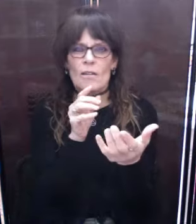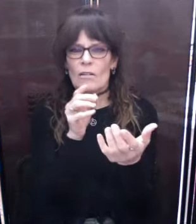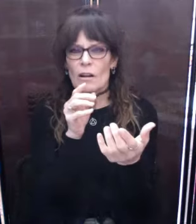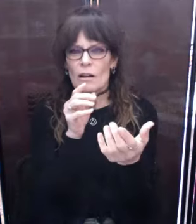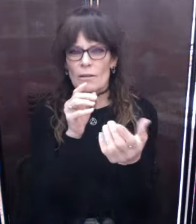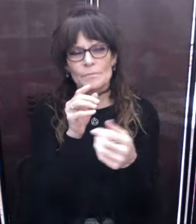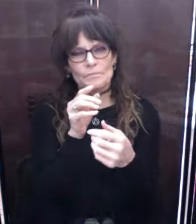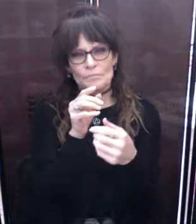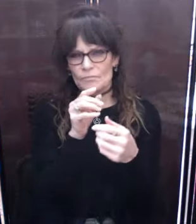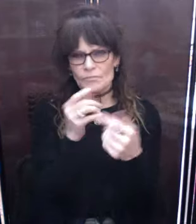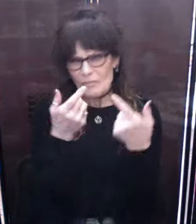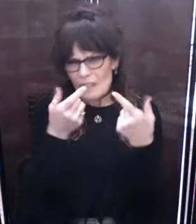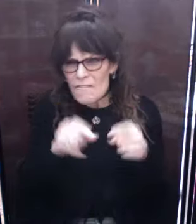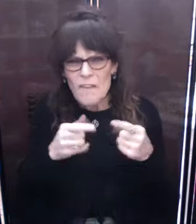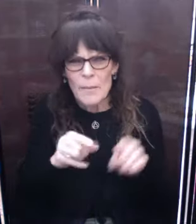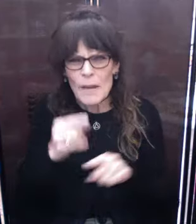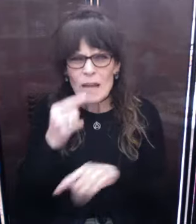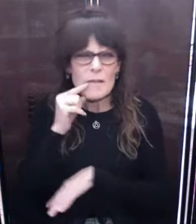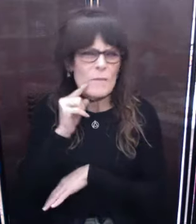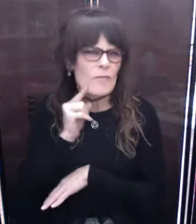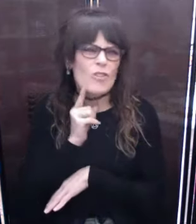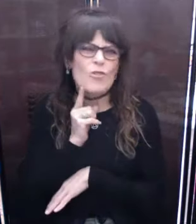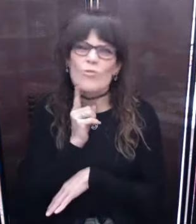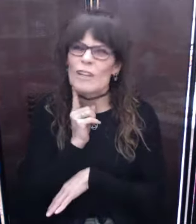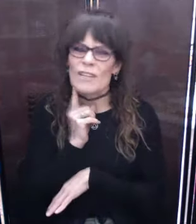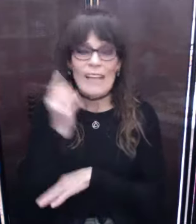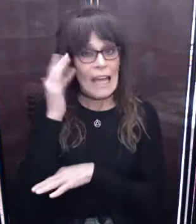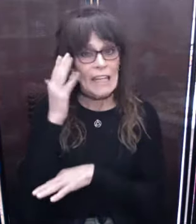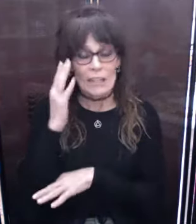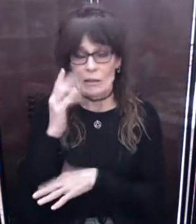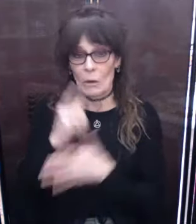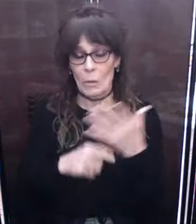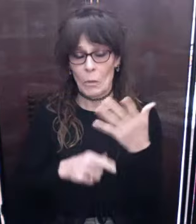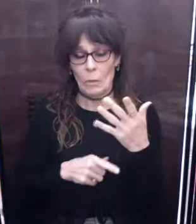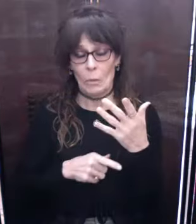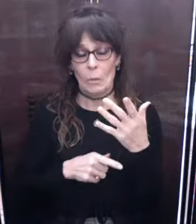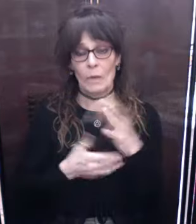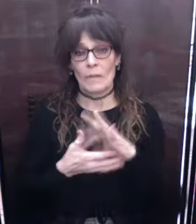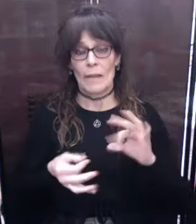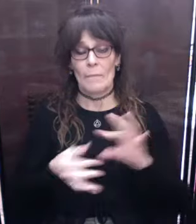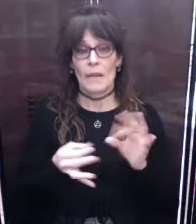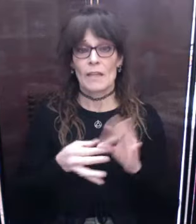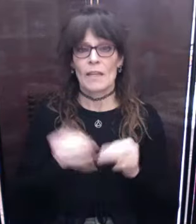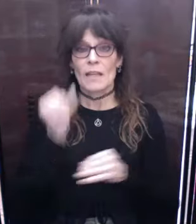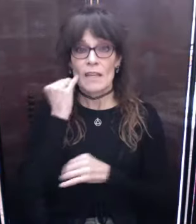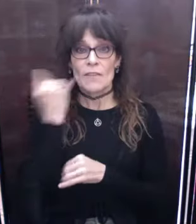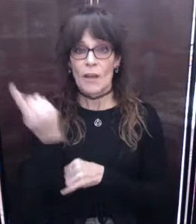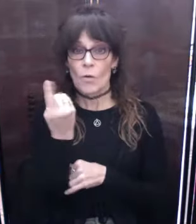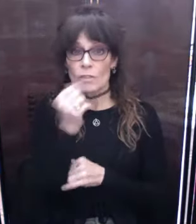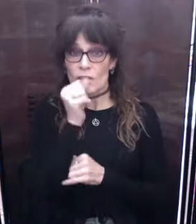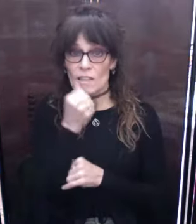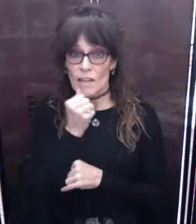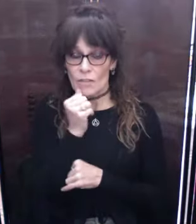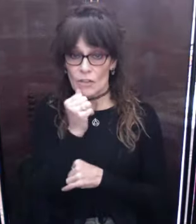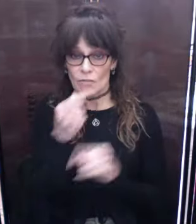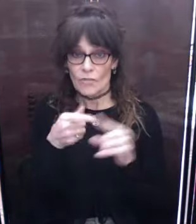terminology. And if that were the only thing that I suffered from, if that were the extent of my alcoholism, then the answer would have been